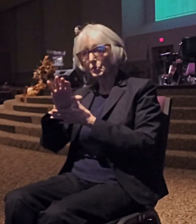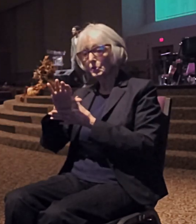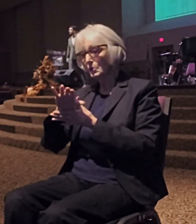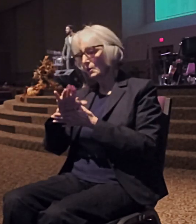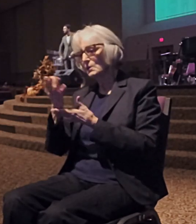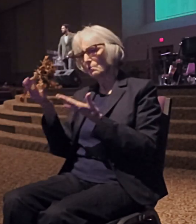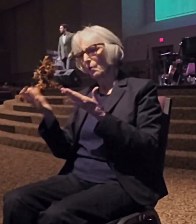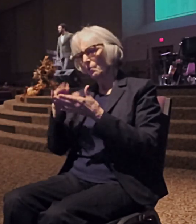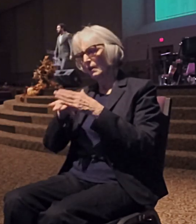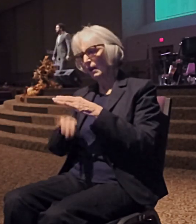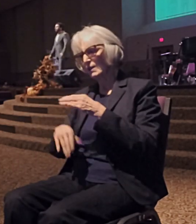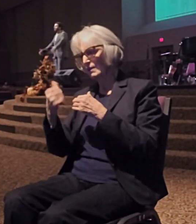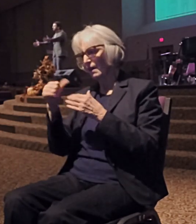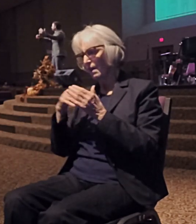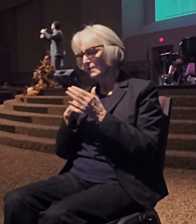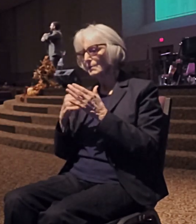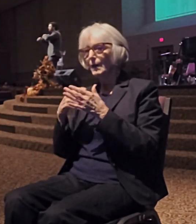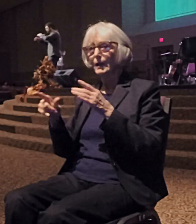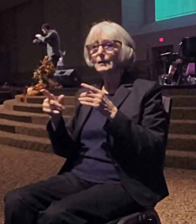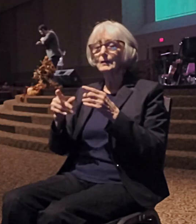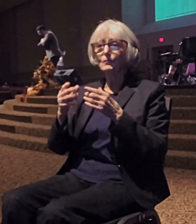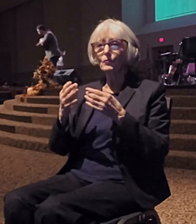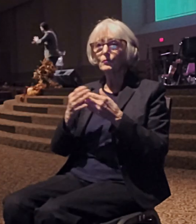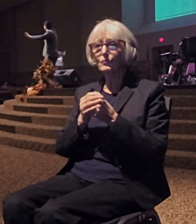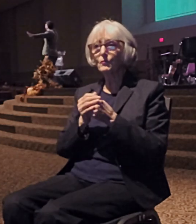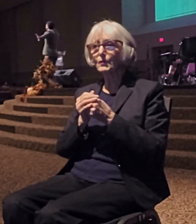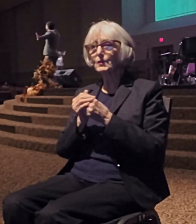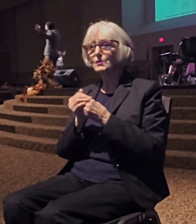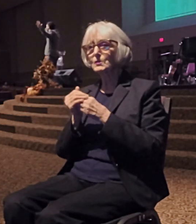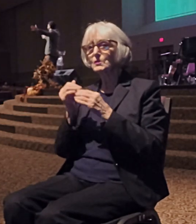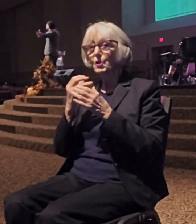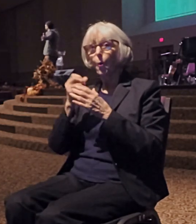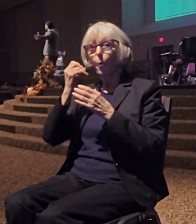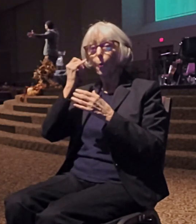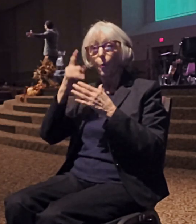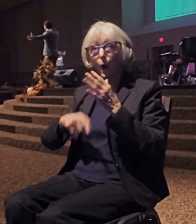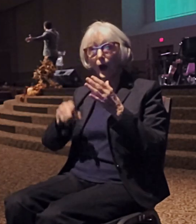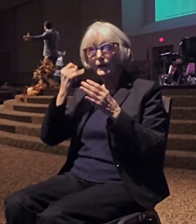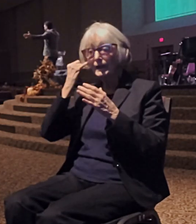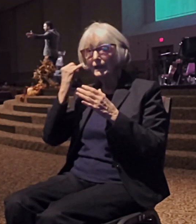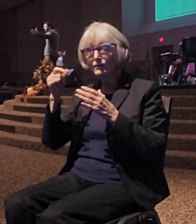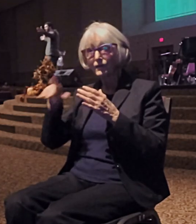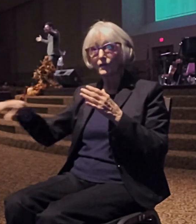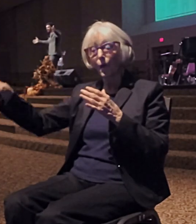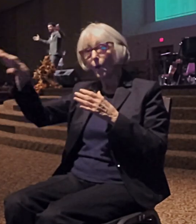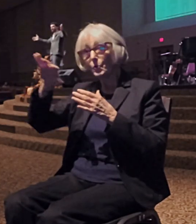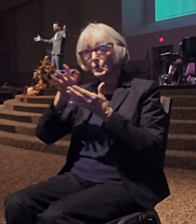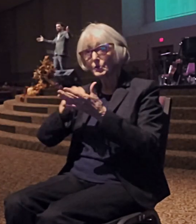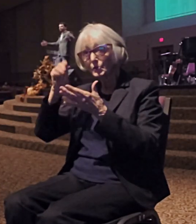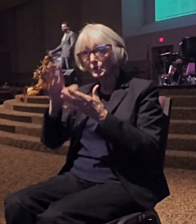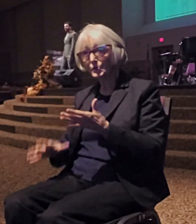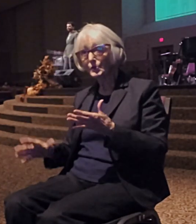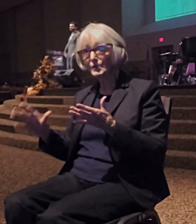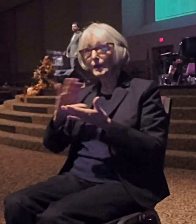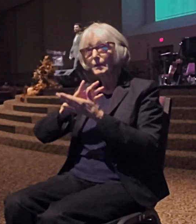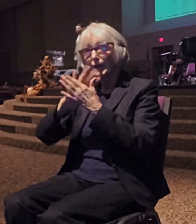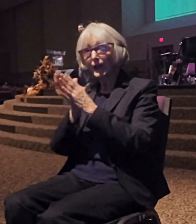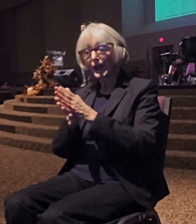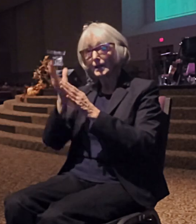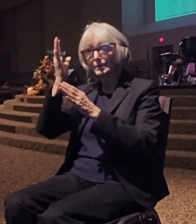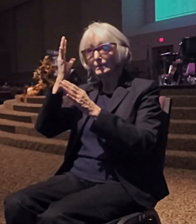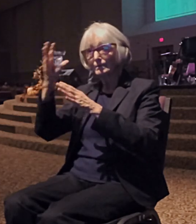less than that. We said, what if revival just struck out and half the student population of Bryan College Station came to faith in Christ?